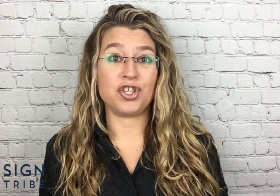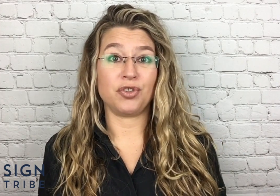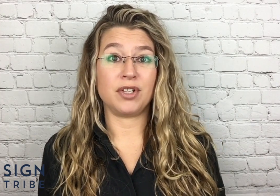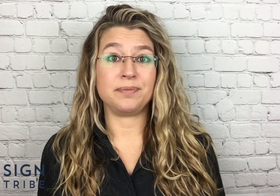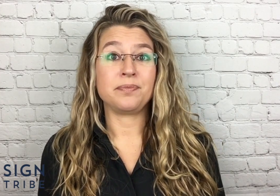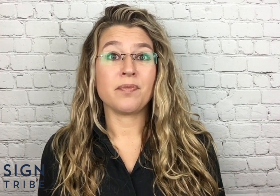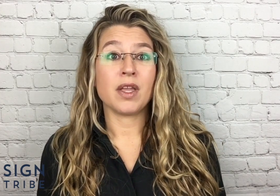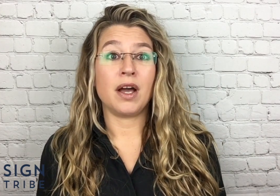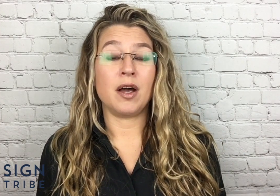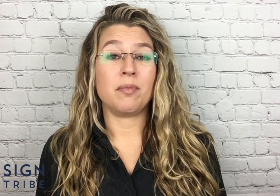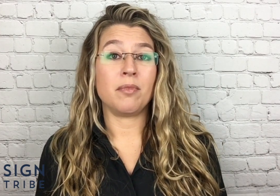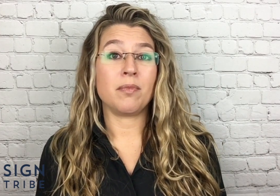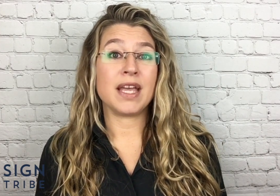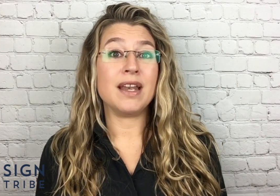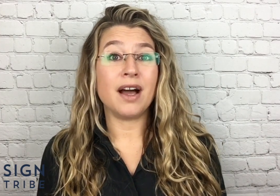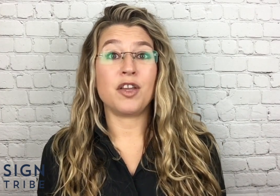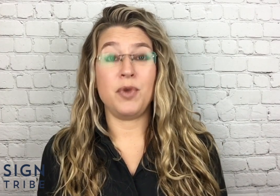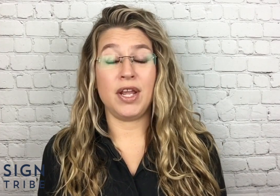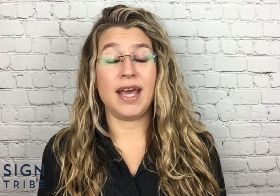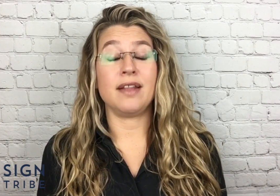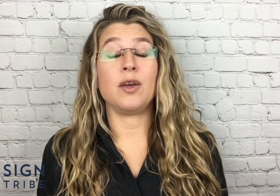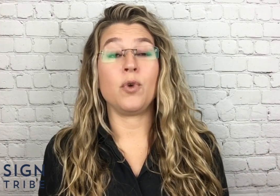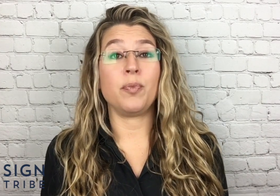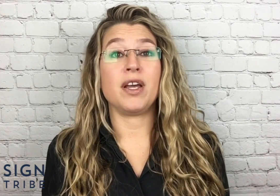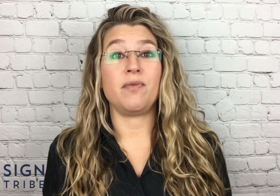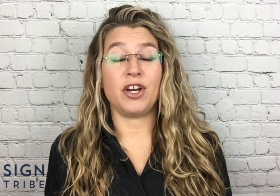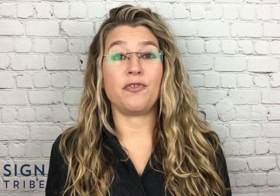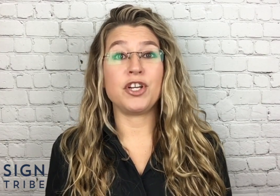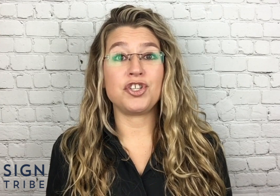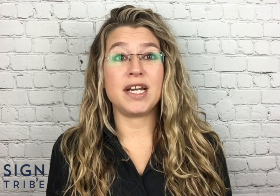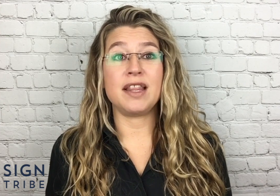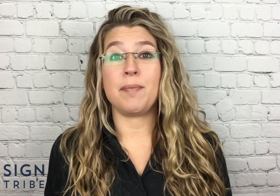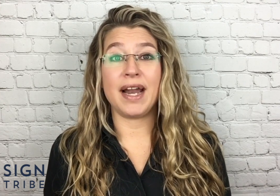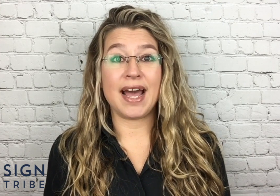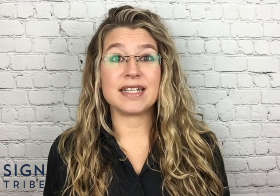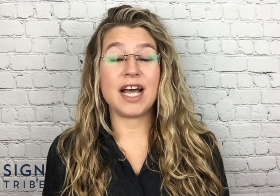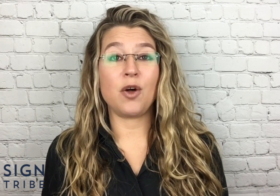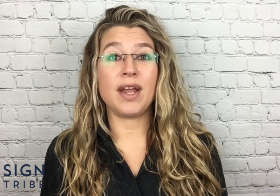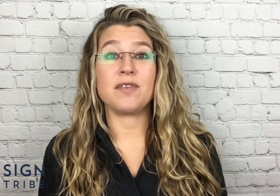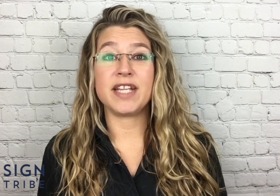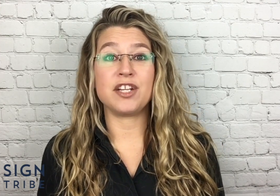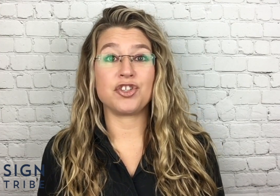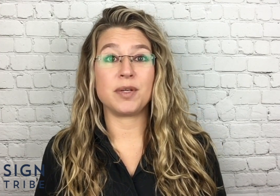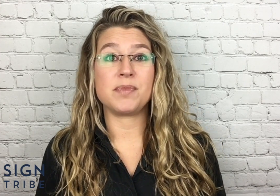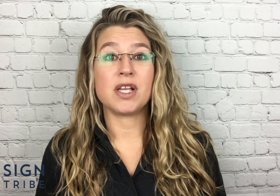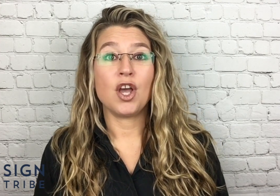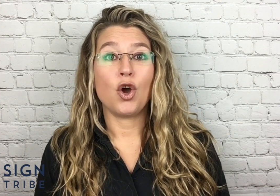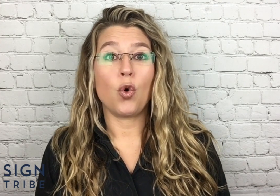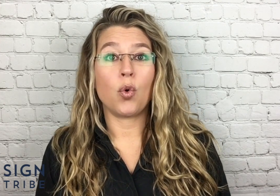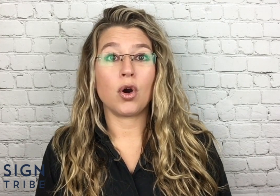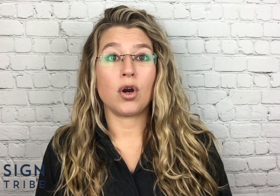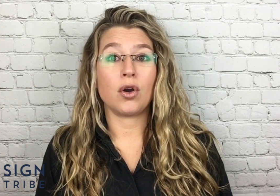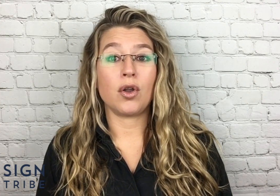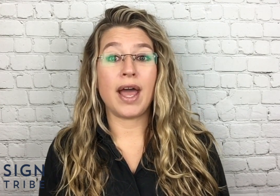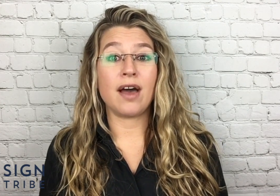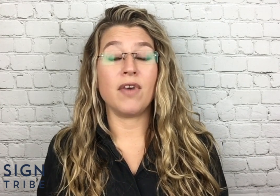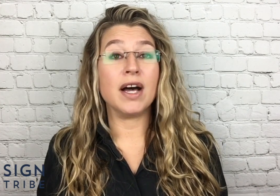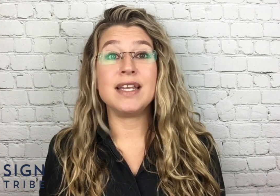children cannot communicate, they will become very frustrated. They might act out, have tantrums, or have